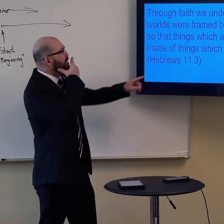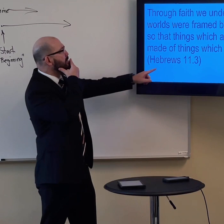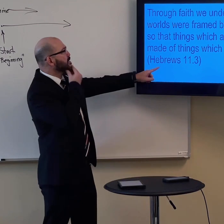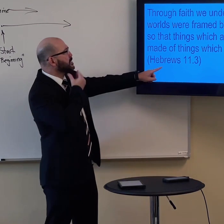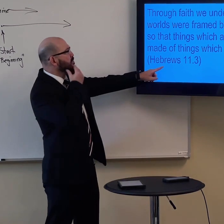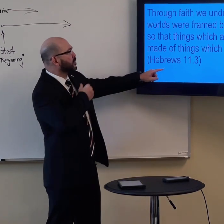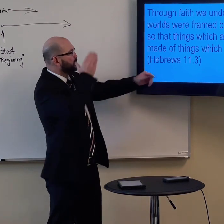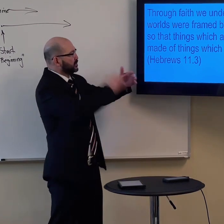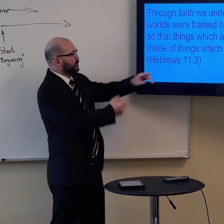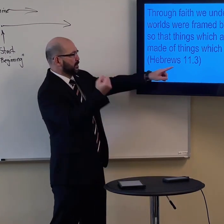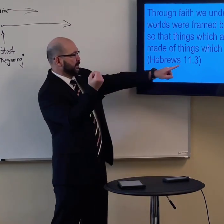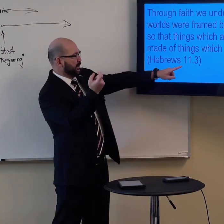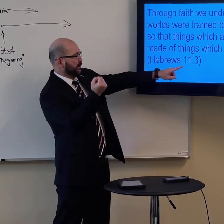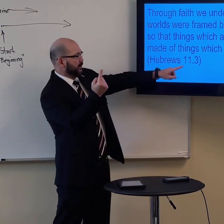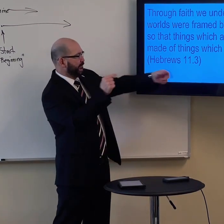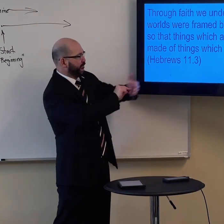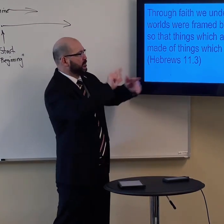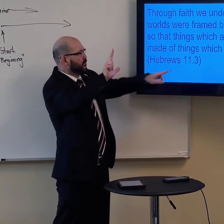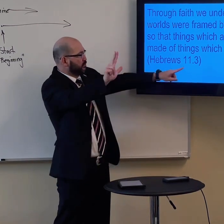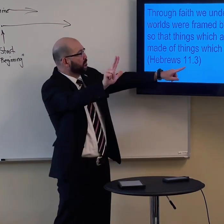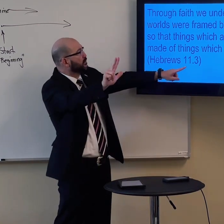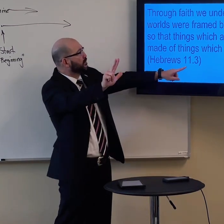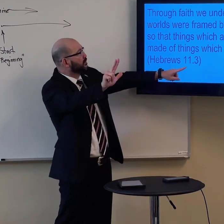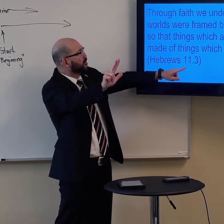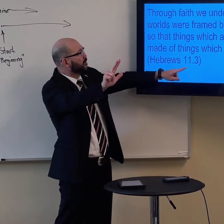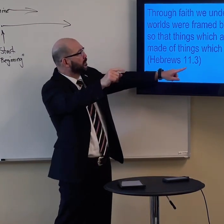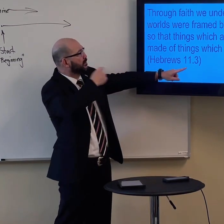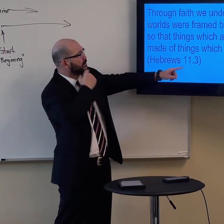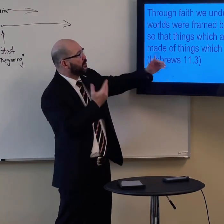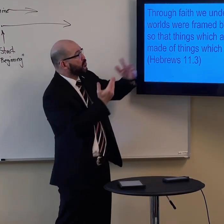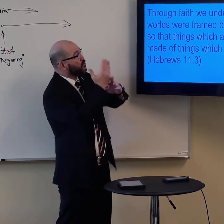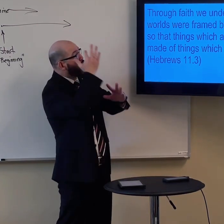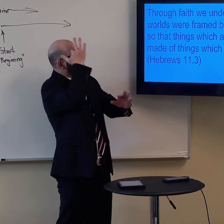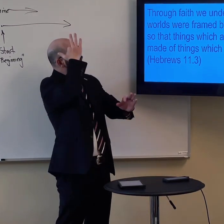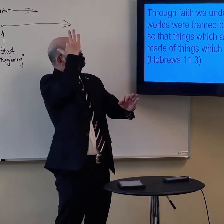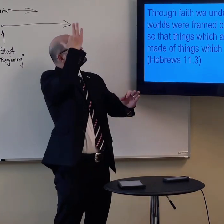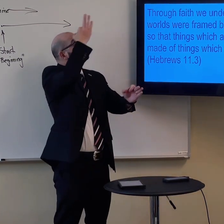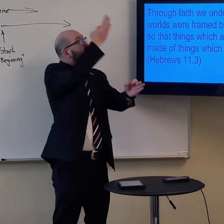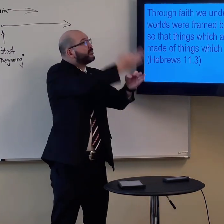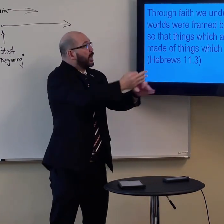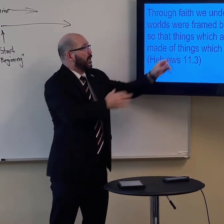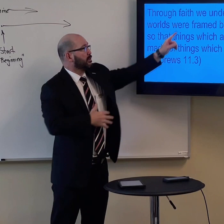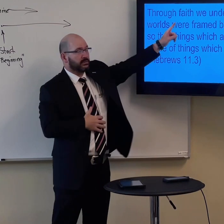In Hebrews chapter 11, verse 3, it says, through faith,